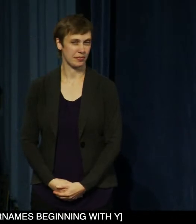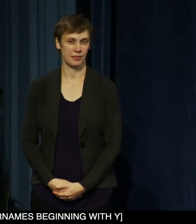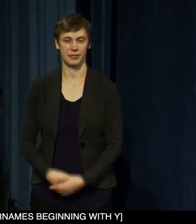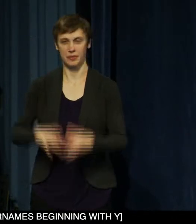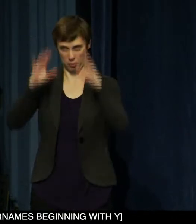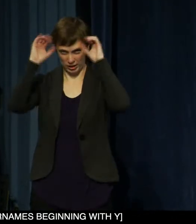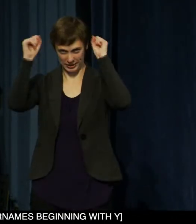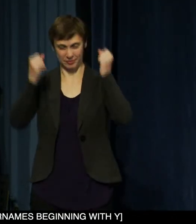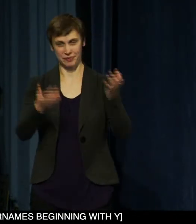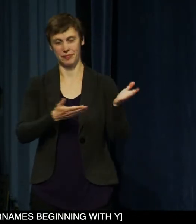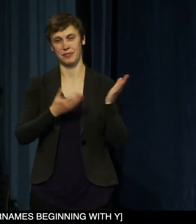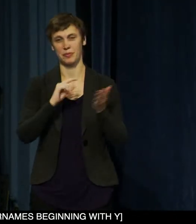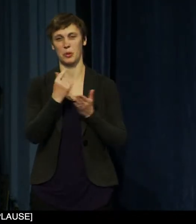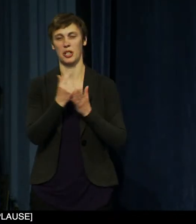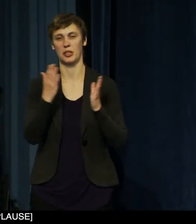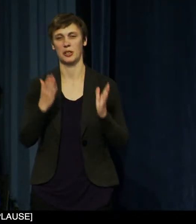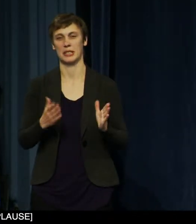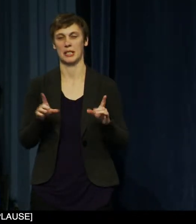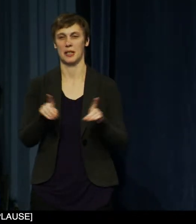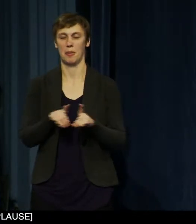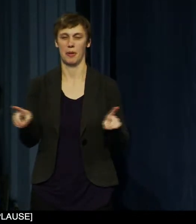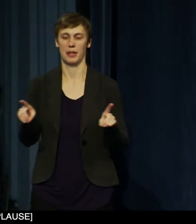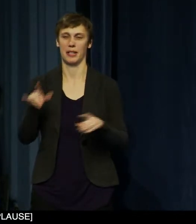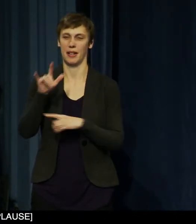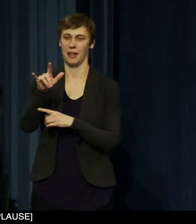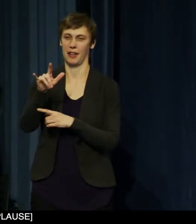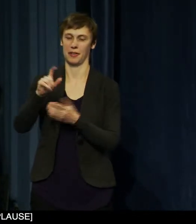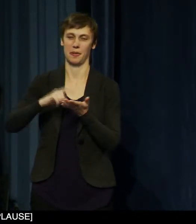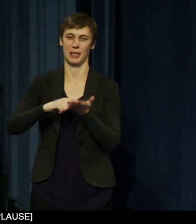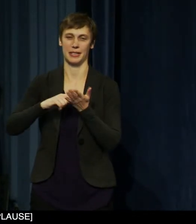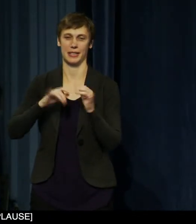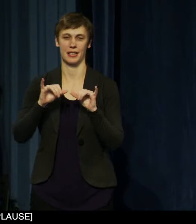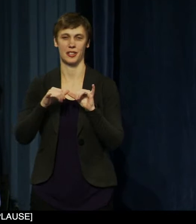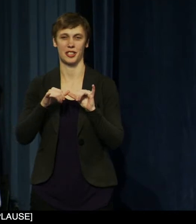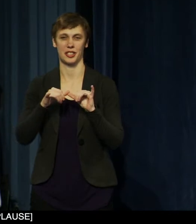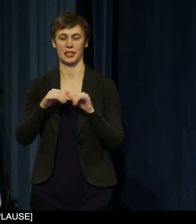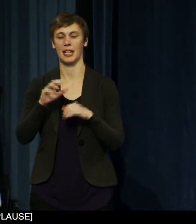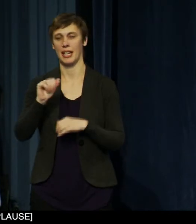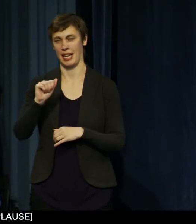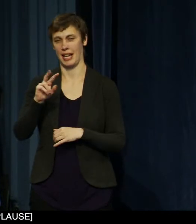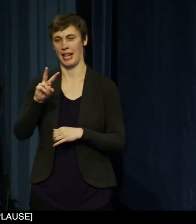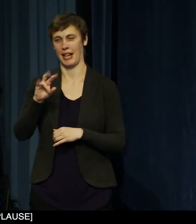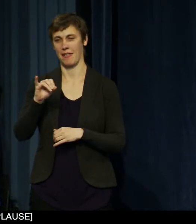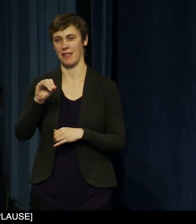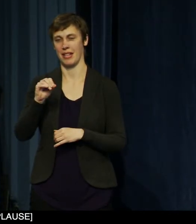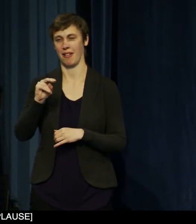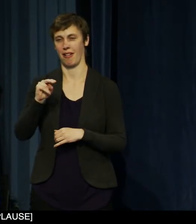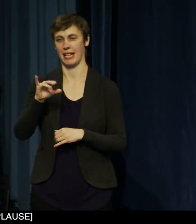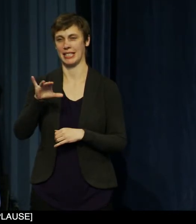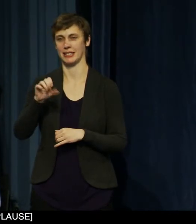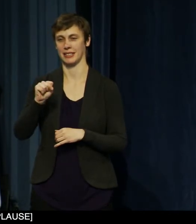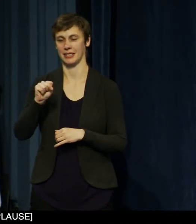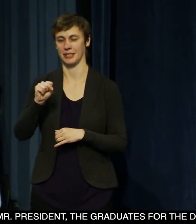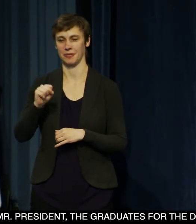Mr. President, the graduates for the Diploma in Aircraft Maintenance Engineer, Avionics.